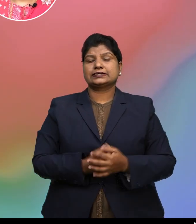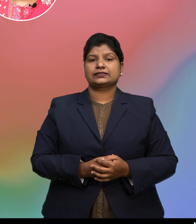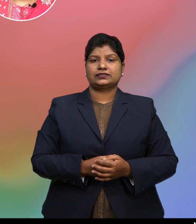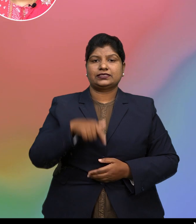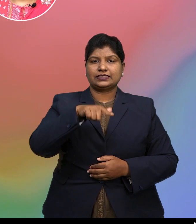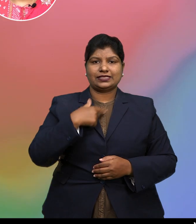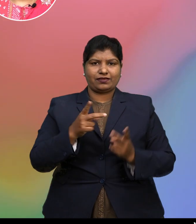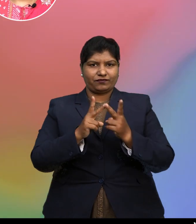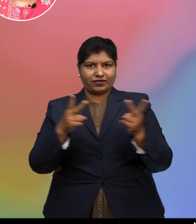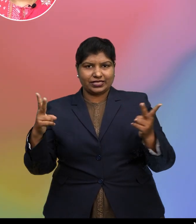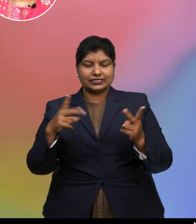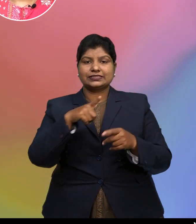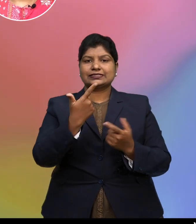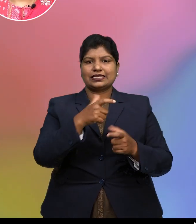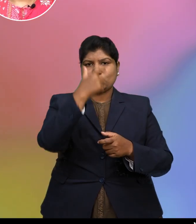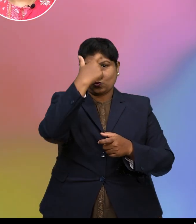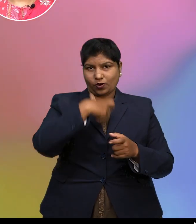varies by species.